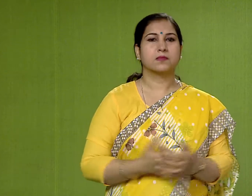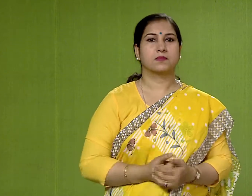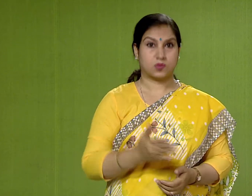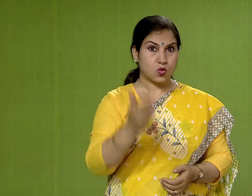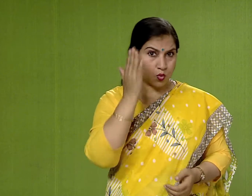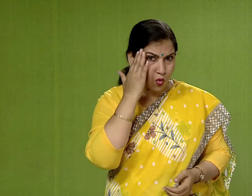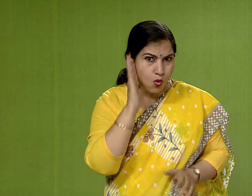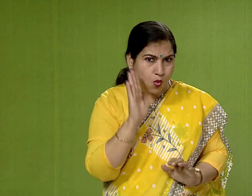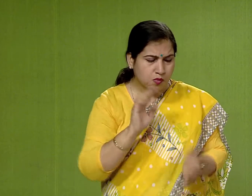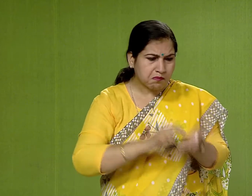Do you know about it?